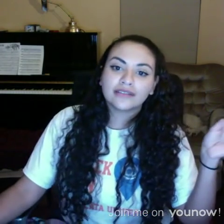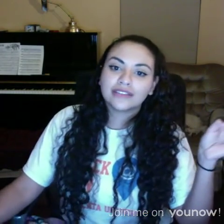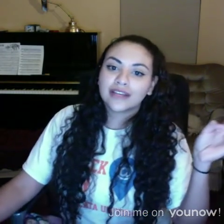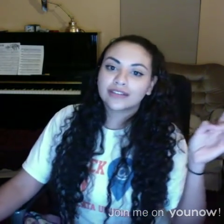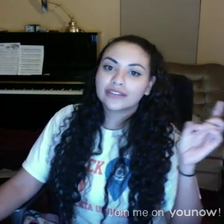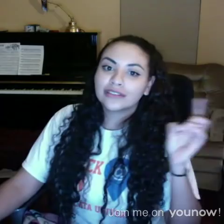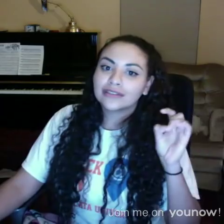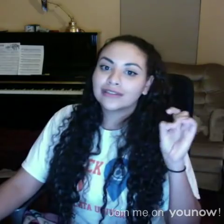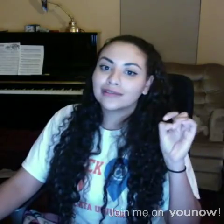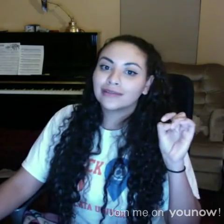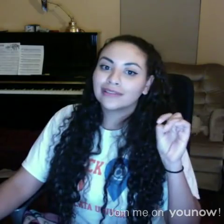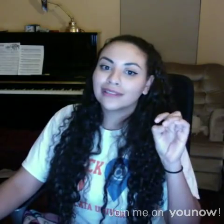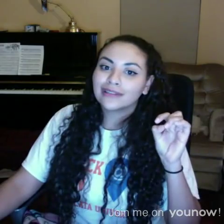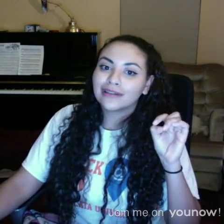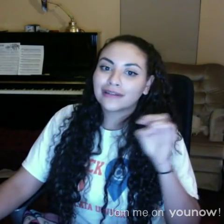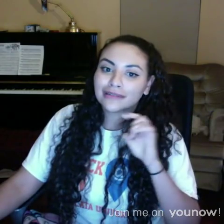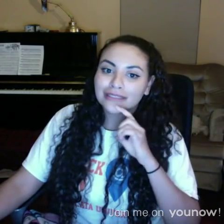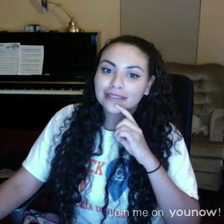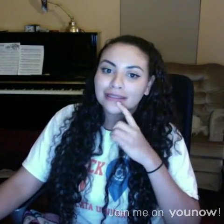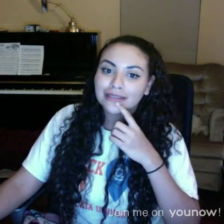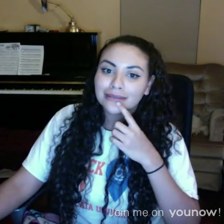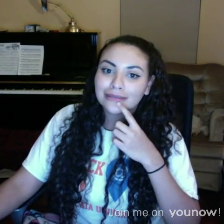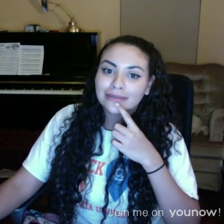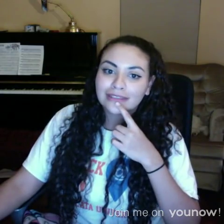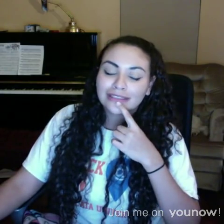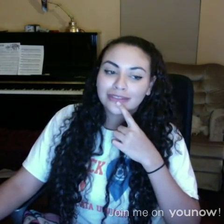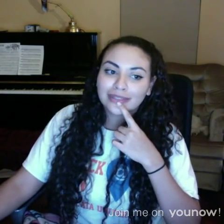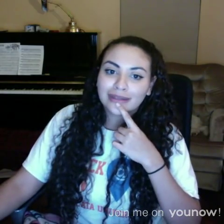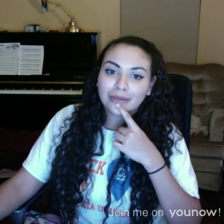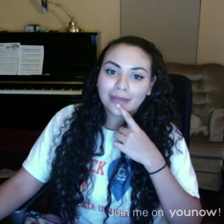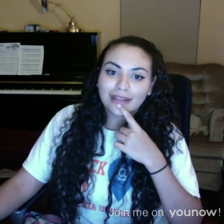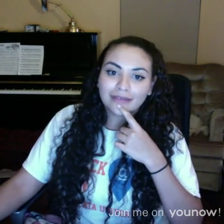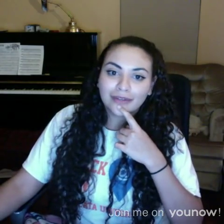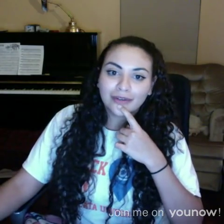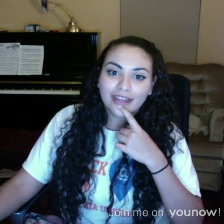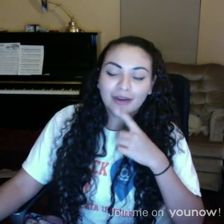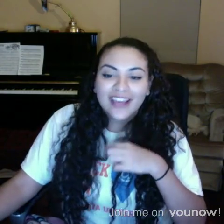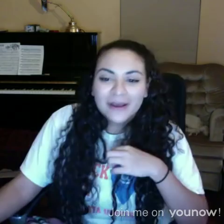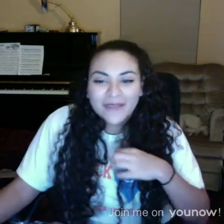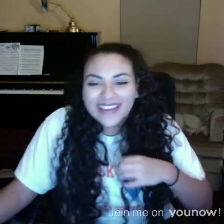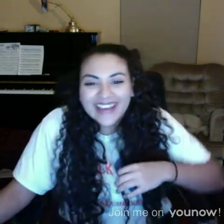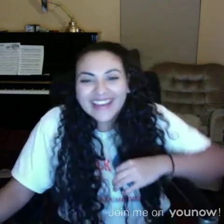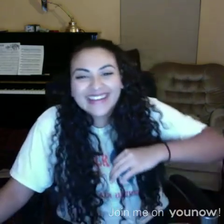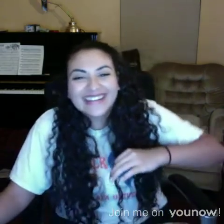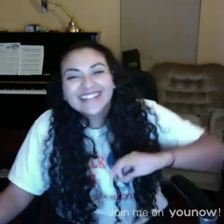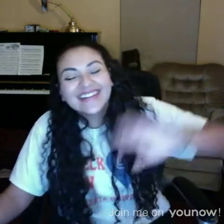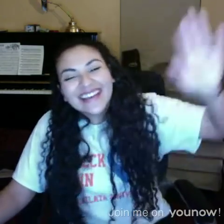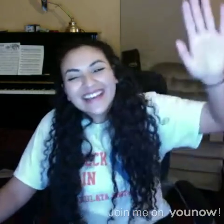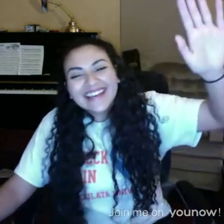that this actually shares to YouTube, because I think I have it set not to. So I gotta go back and figure that out. But